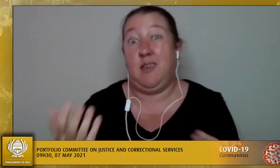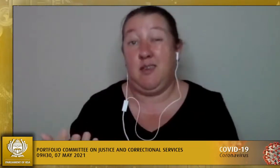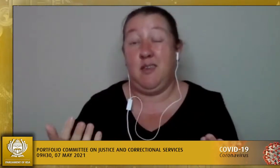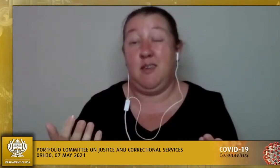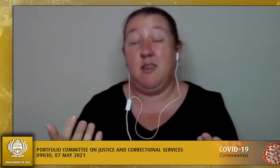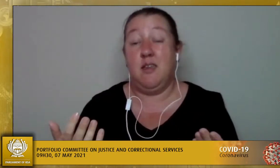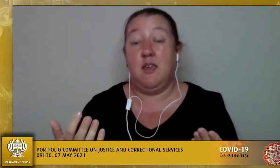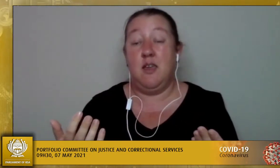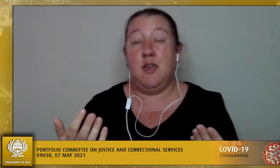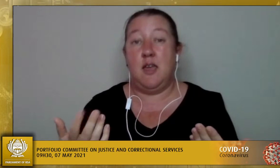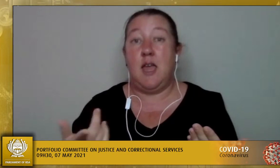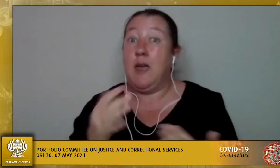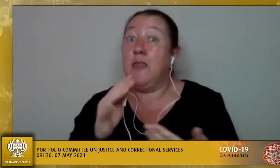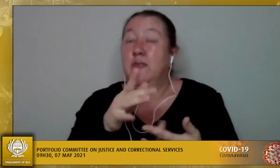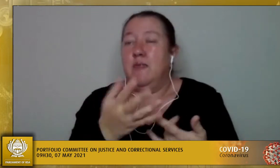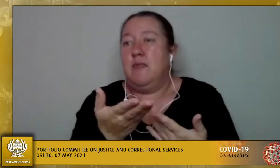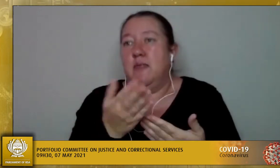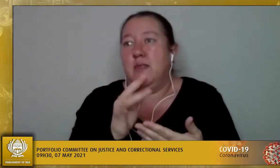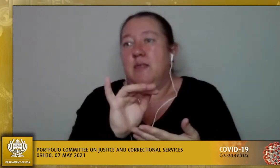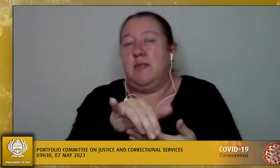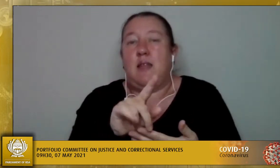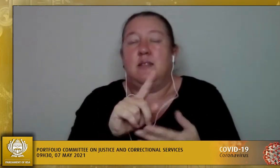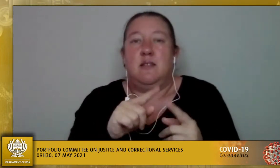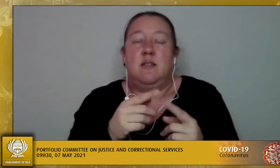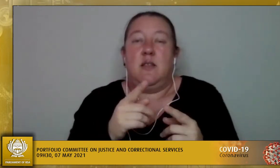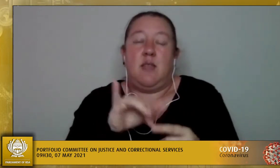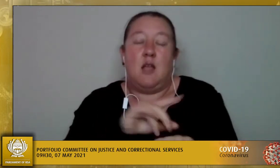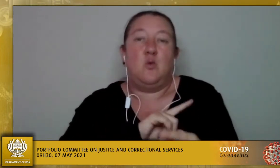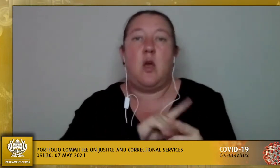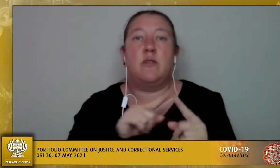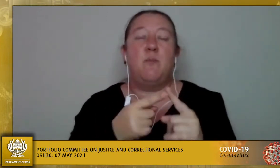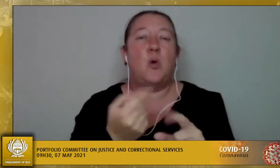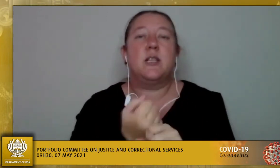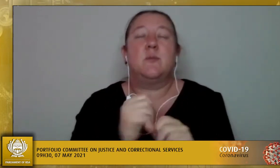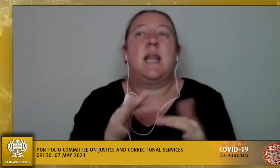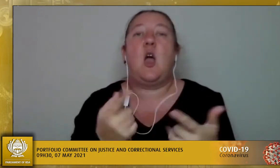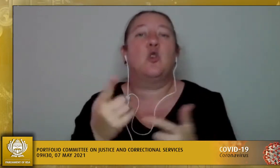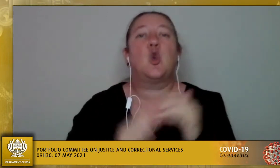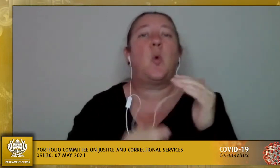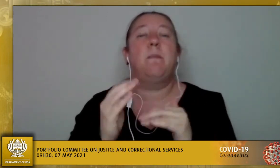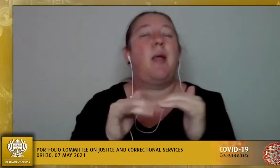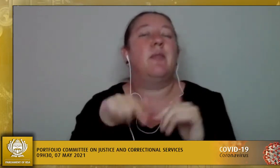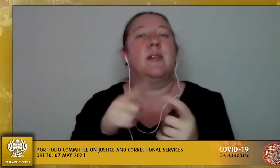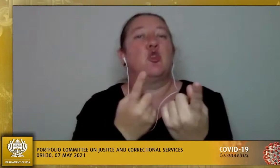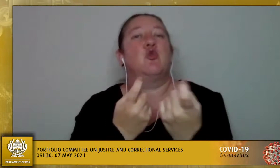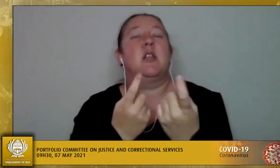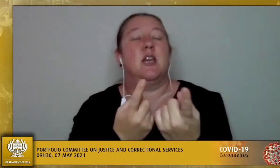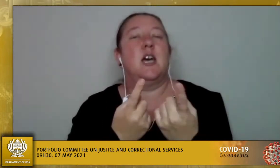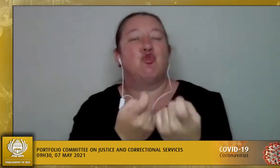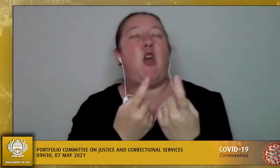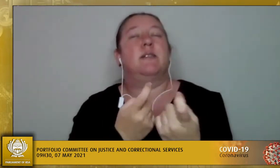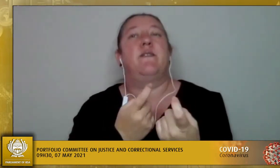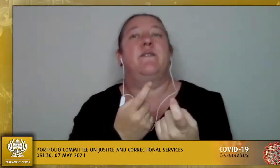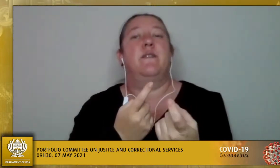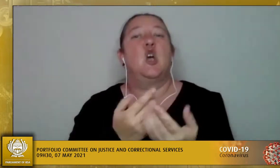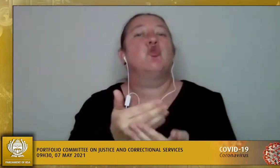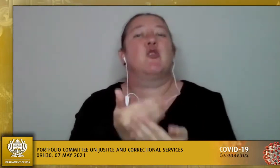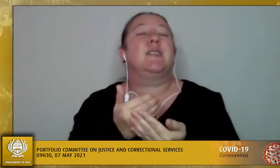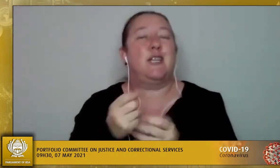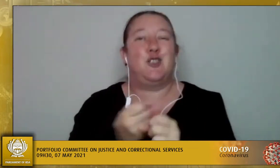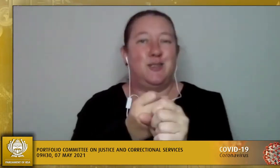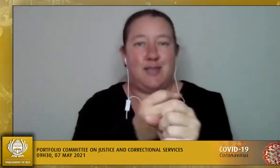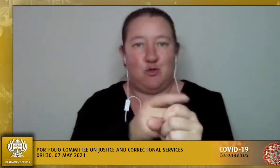is a hence the the point is made of how do you build these attractive retention strategy because if